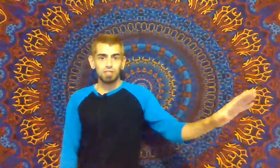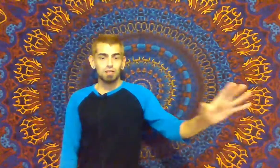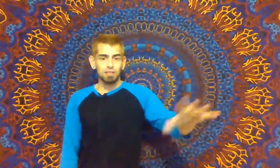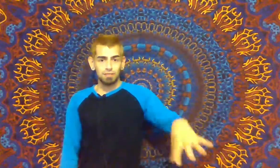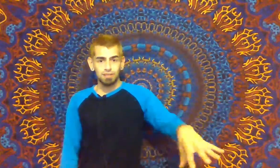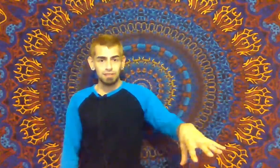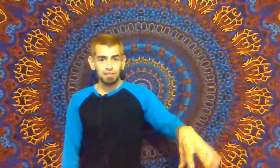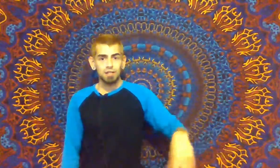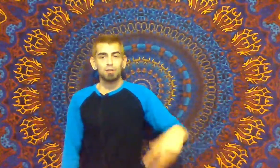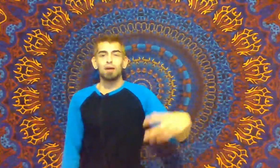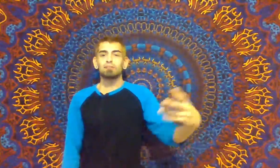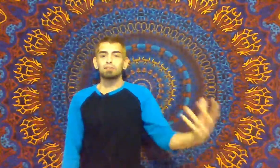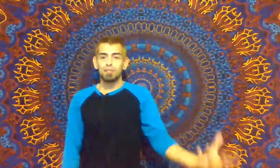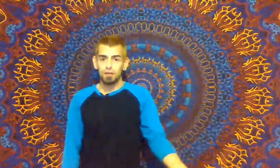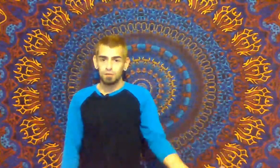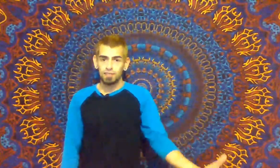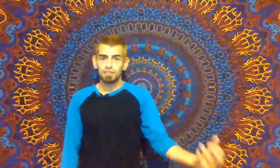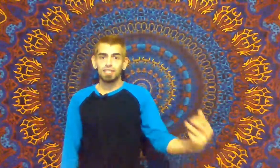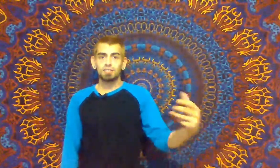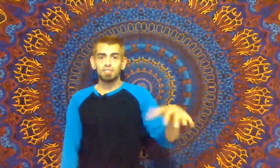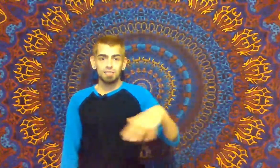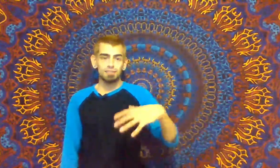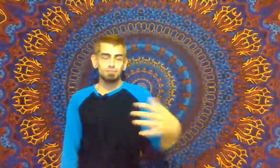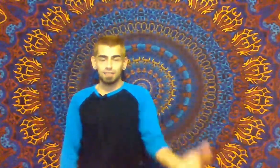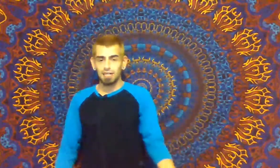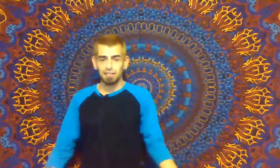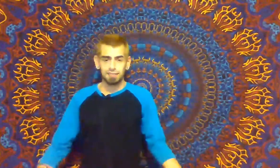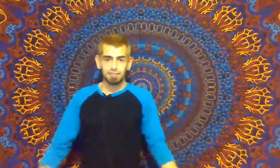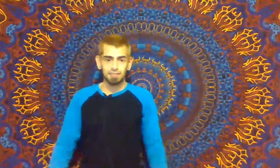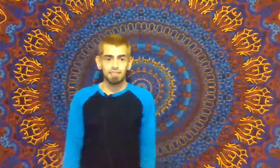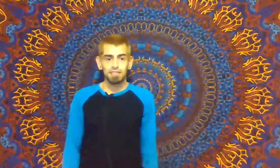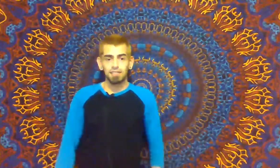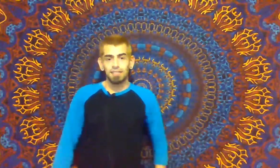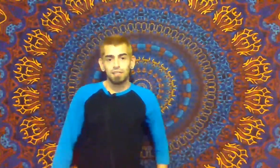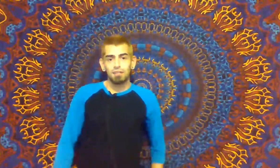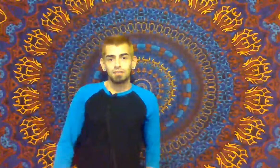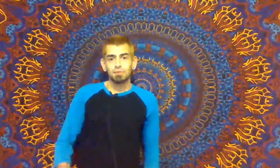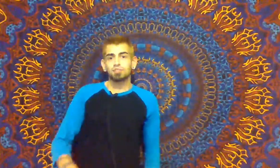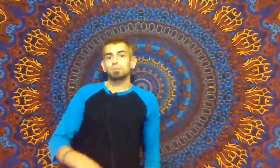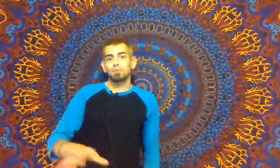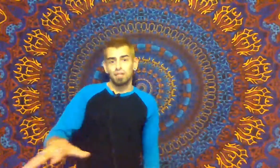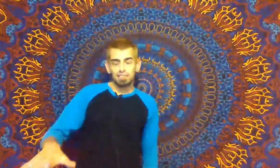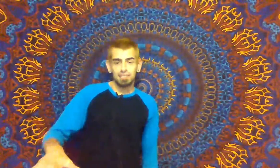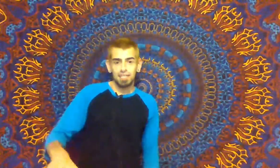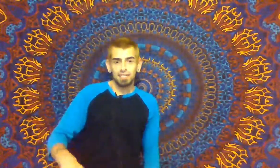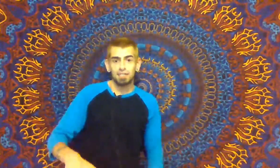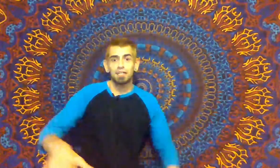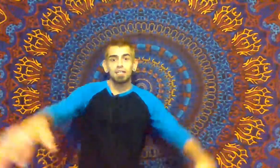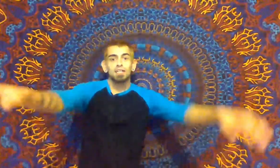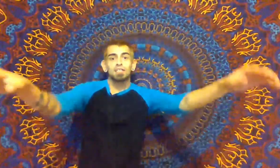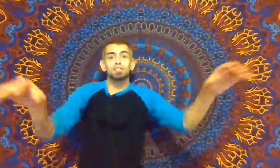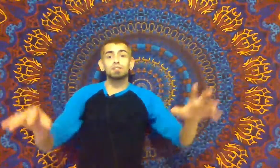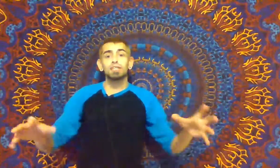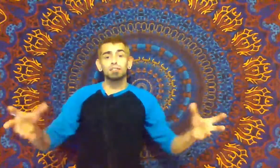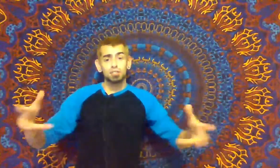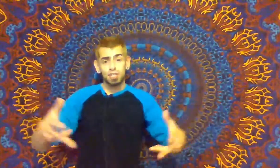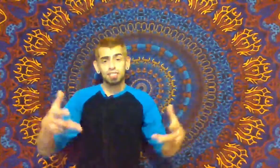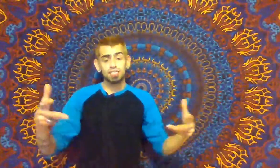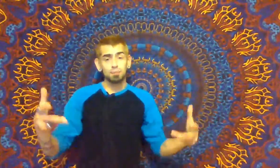all live in. Her parents own it and she maintains it. There's a bunch of plants there. It turns out she's the